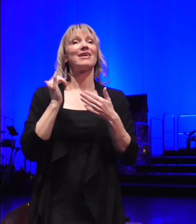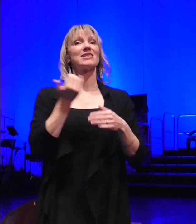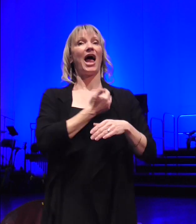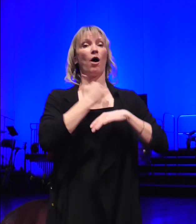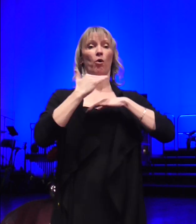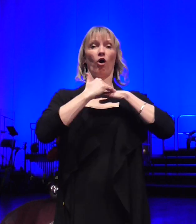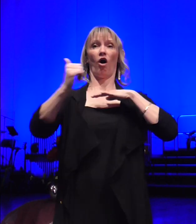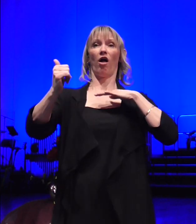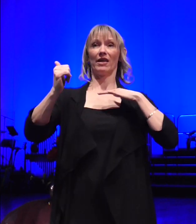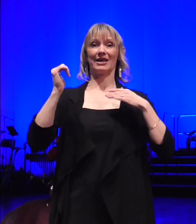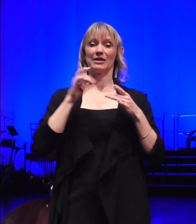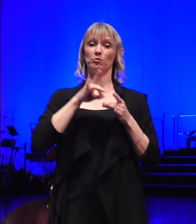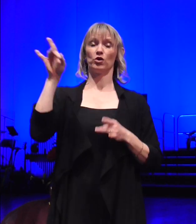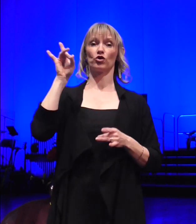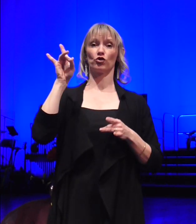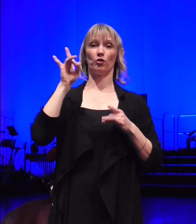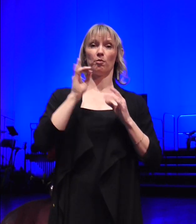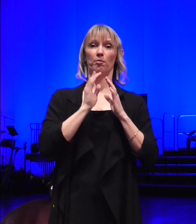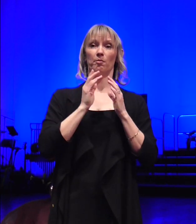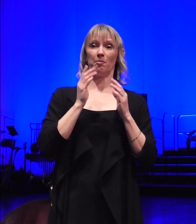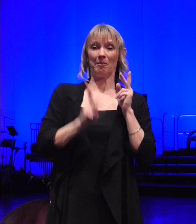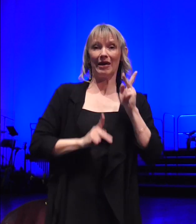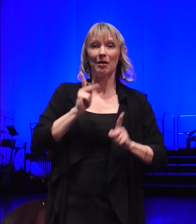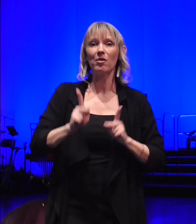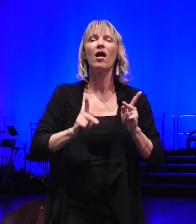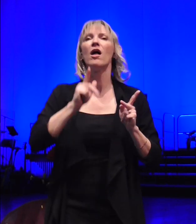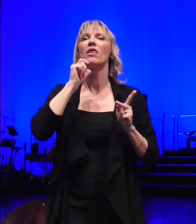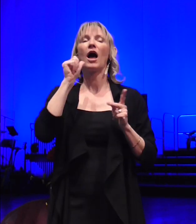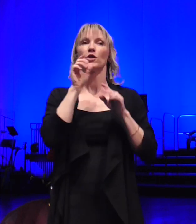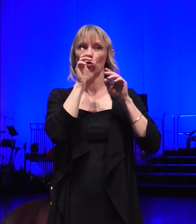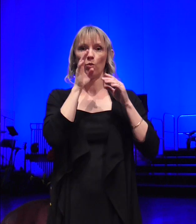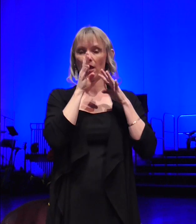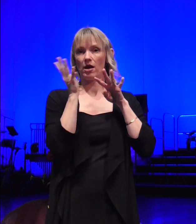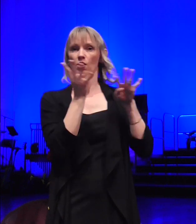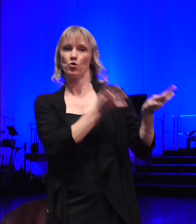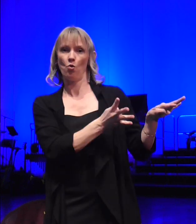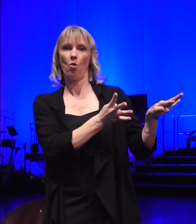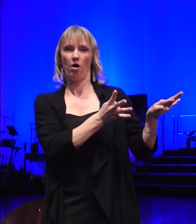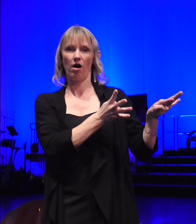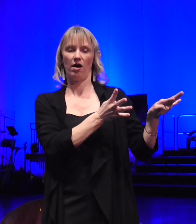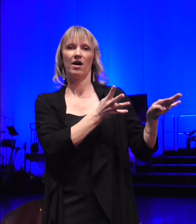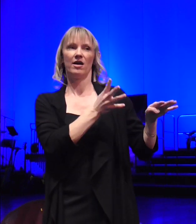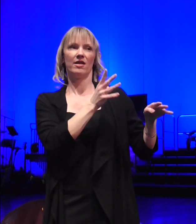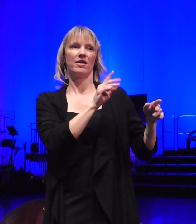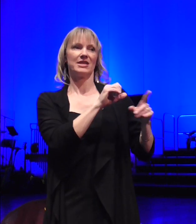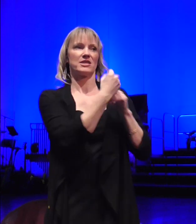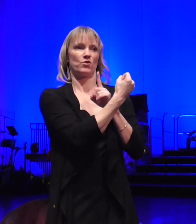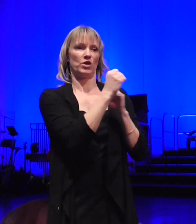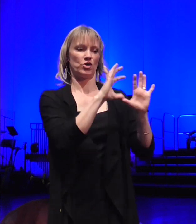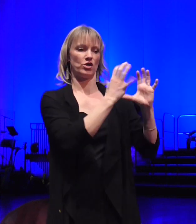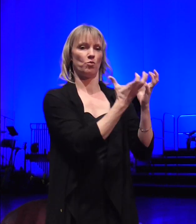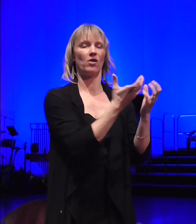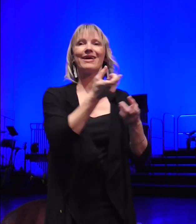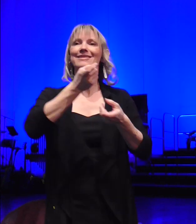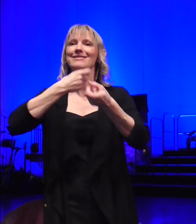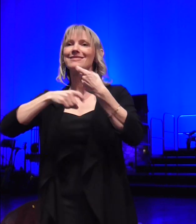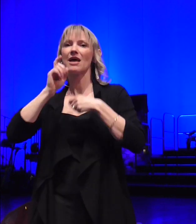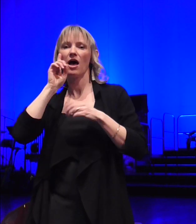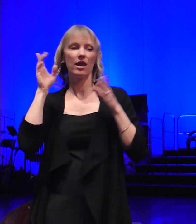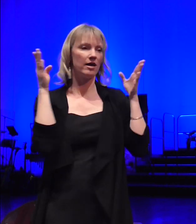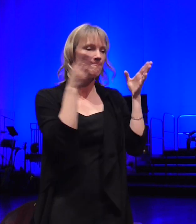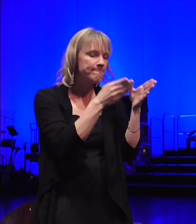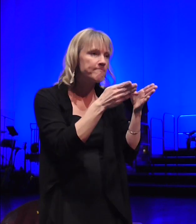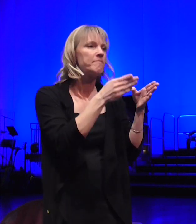spiritual practitioners not to turn away from the negative conditions of the world, but to turn into them with a faith and a